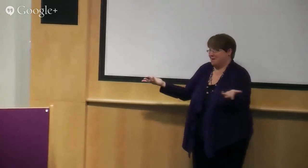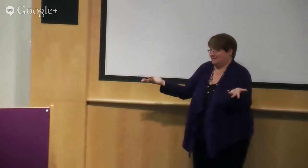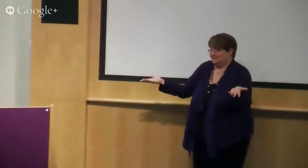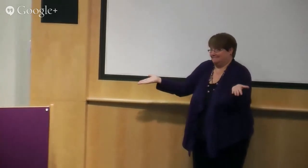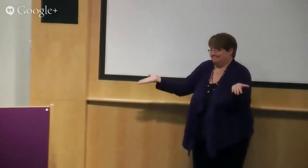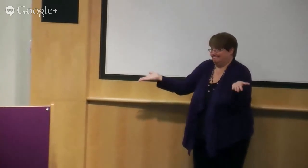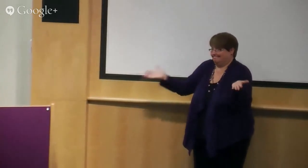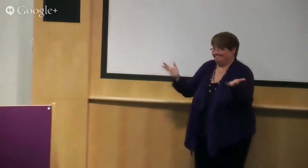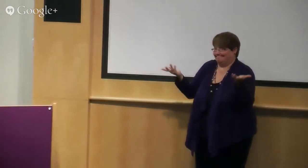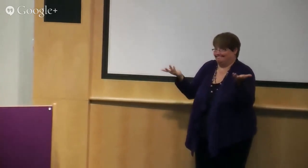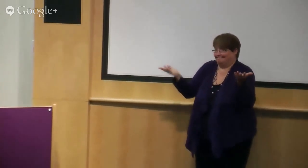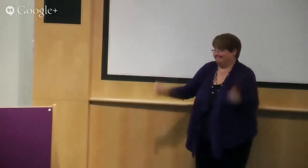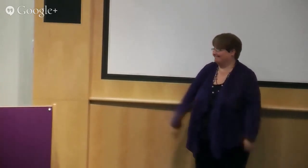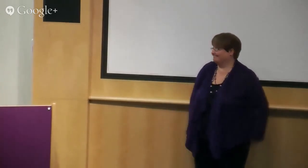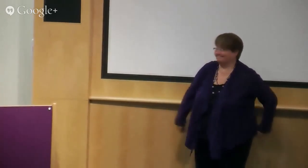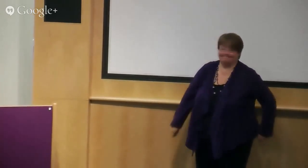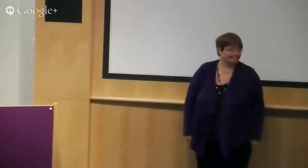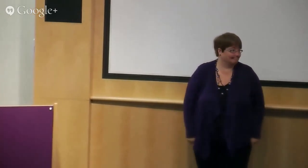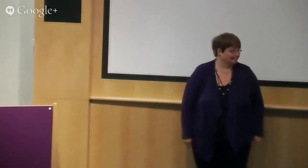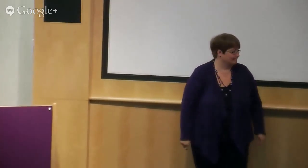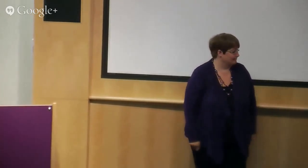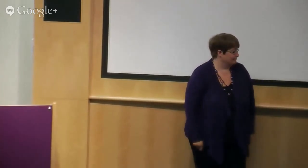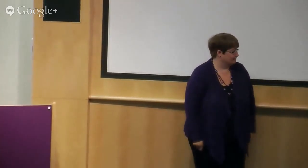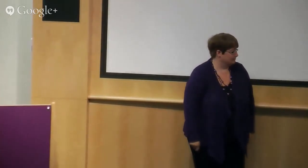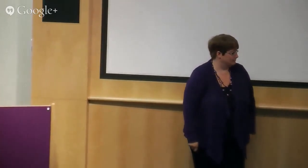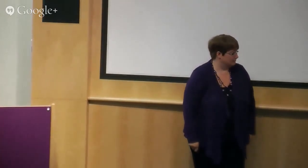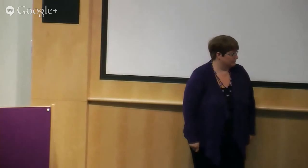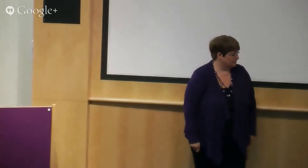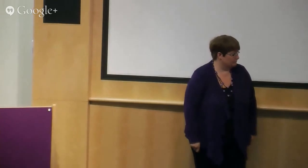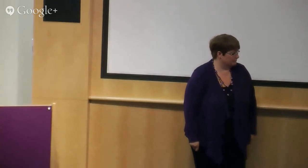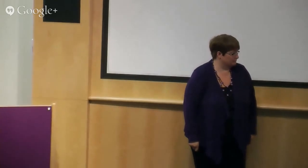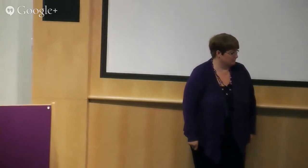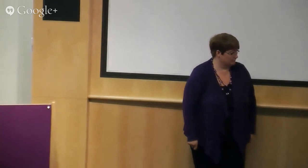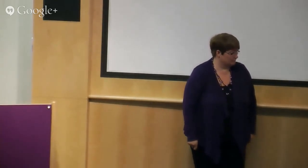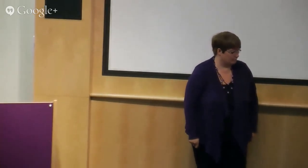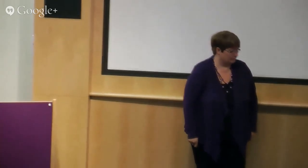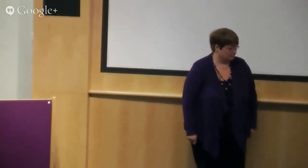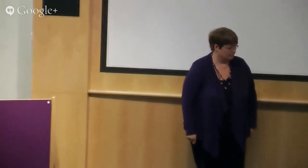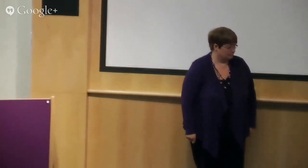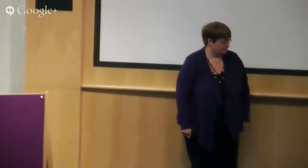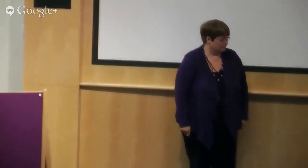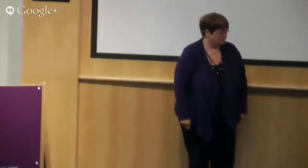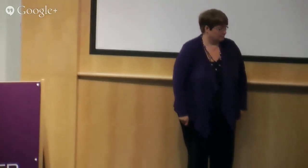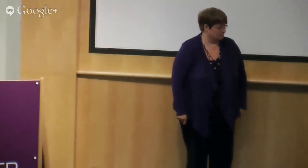But I'm sorry that I can't give you more of an answer, but that's the evidence we have come up with, being more fans.